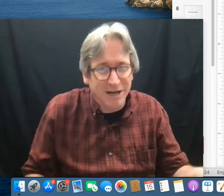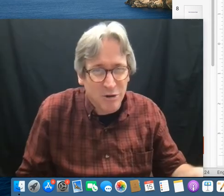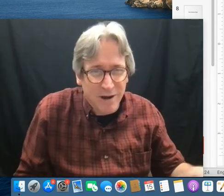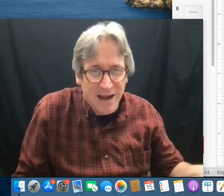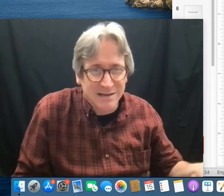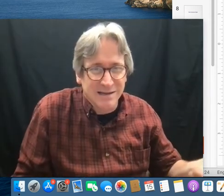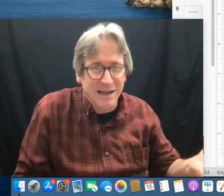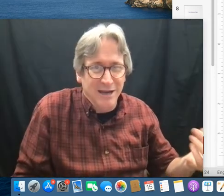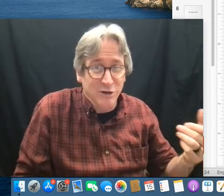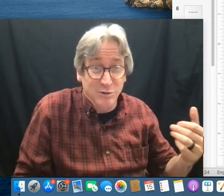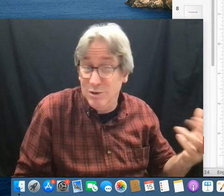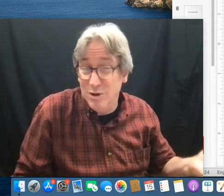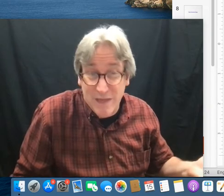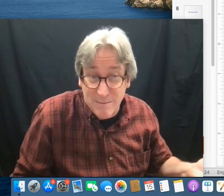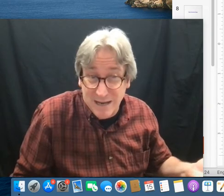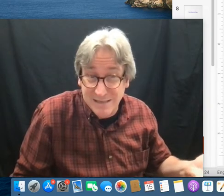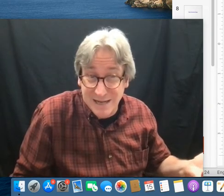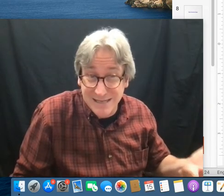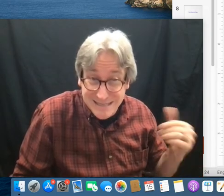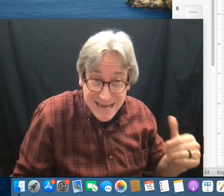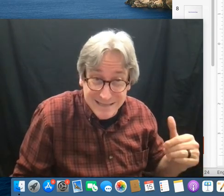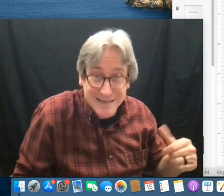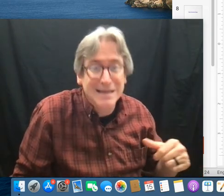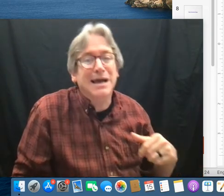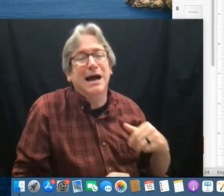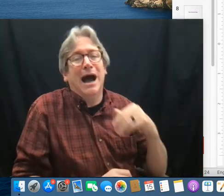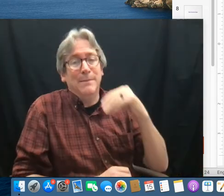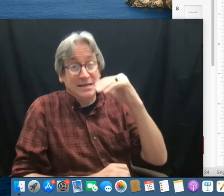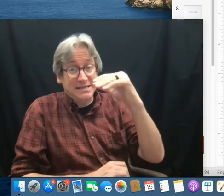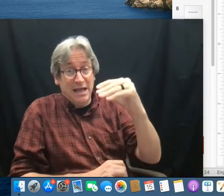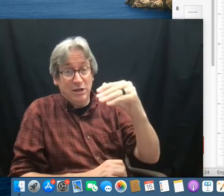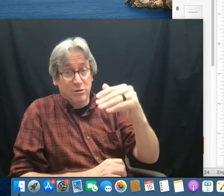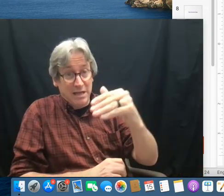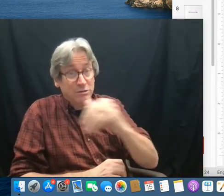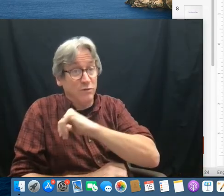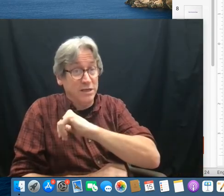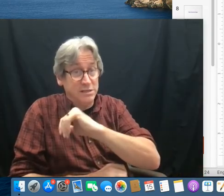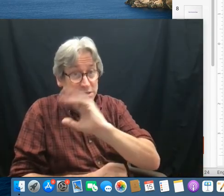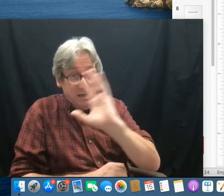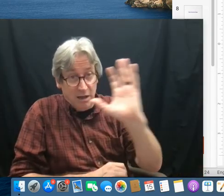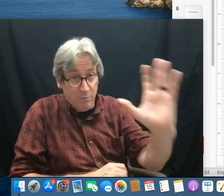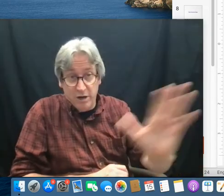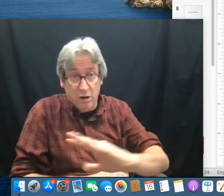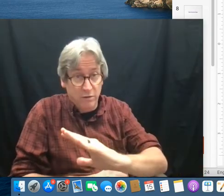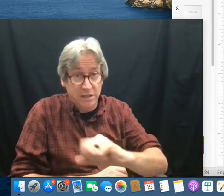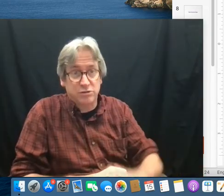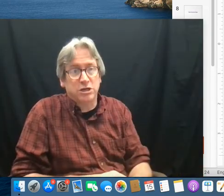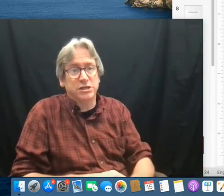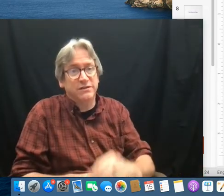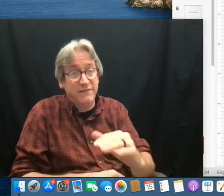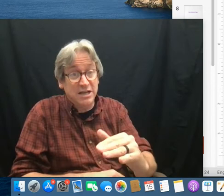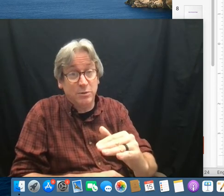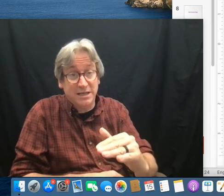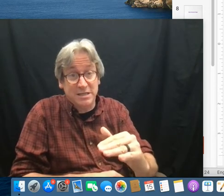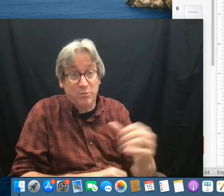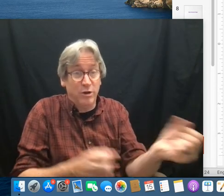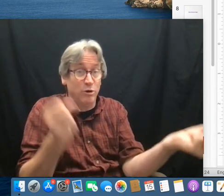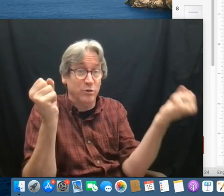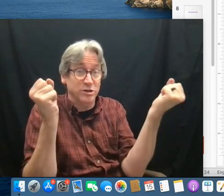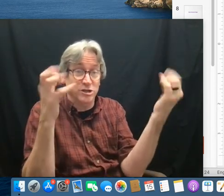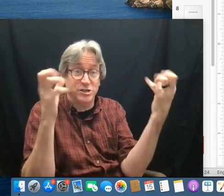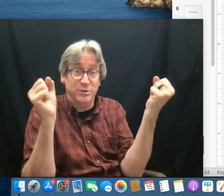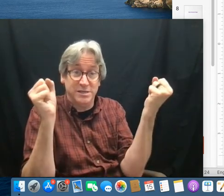We're going to do an assignment on Go React of getting to know you. We did introductions in the live classroom, but so